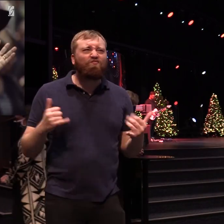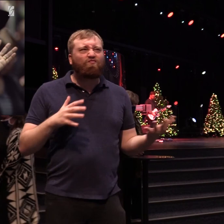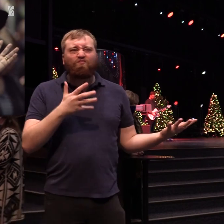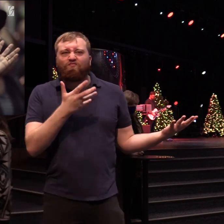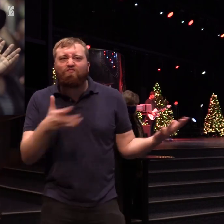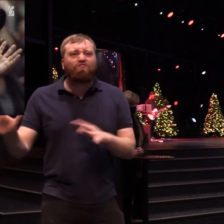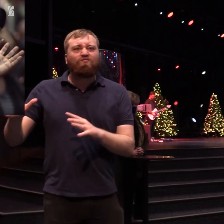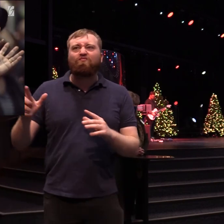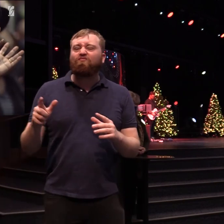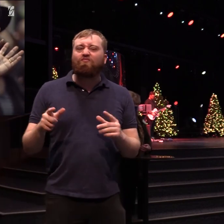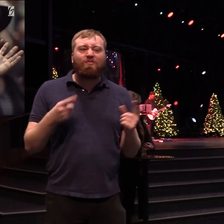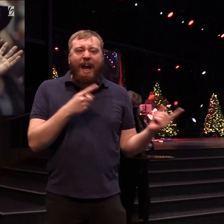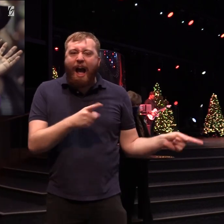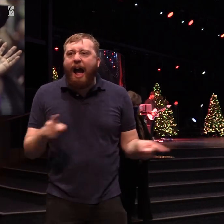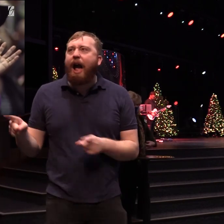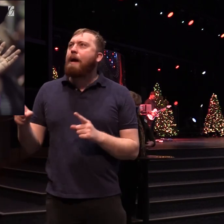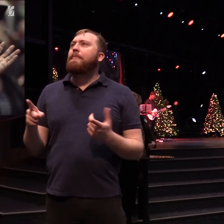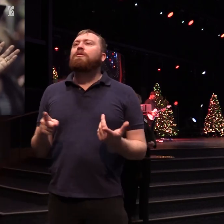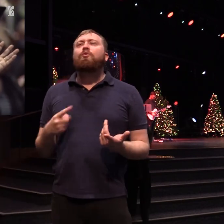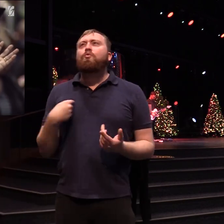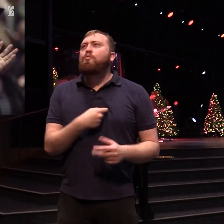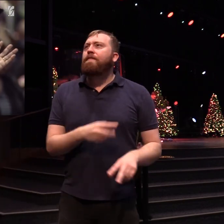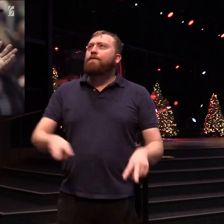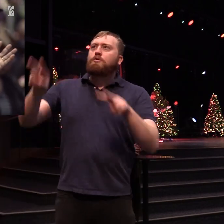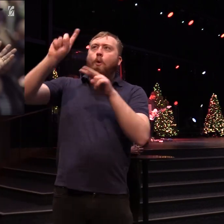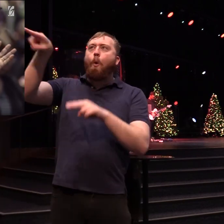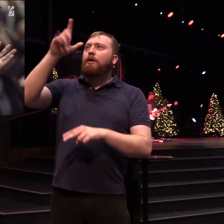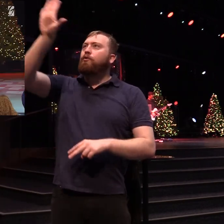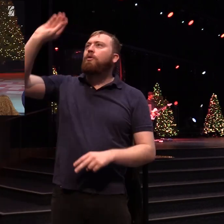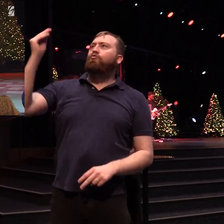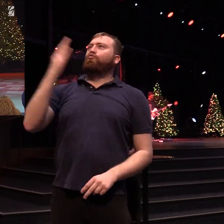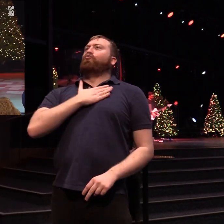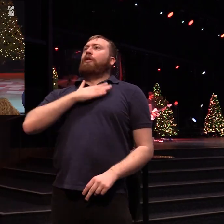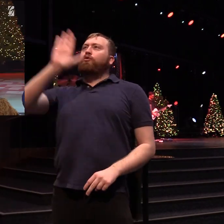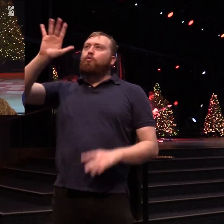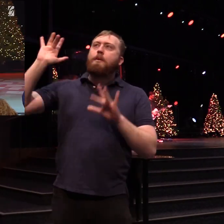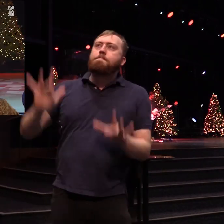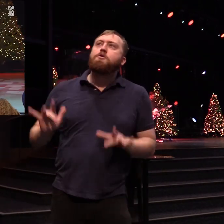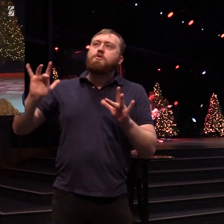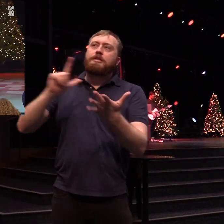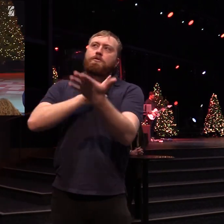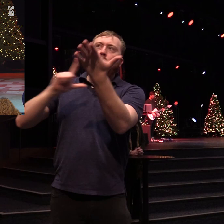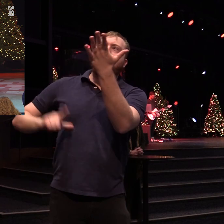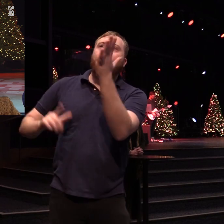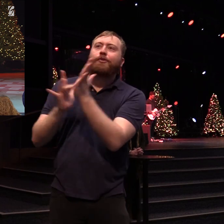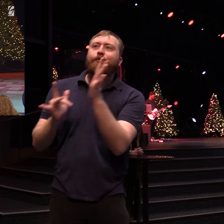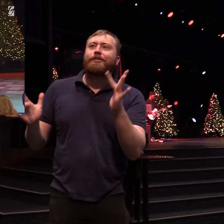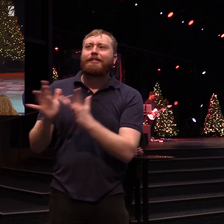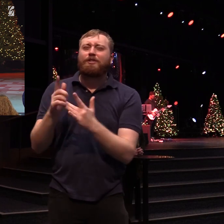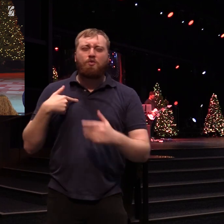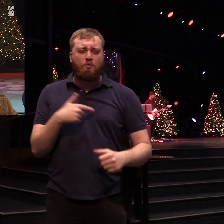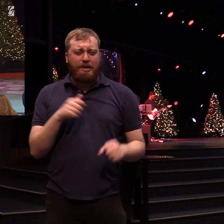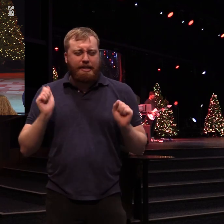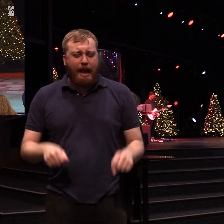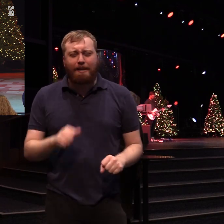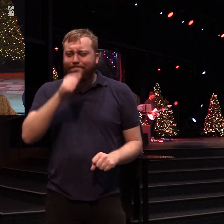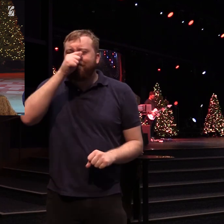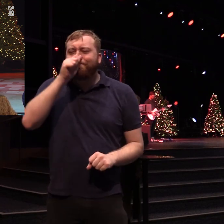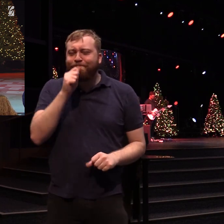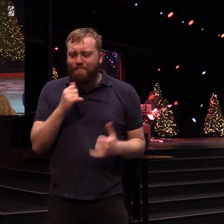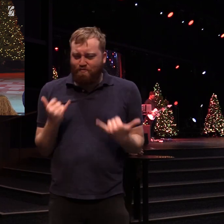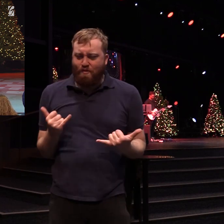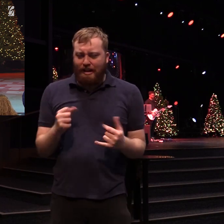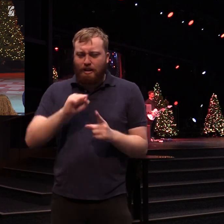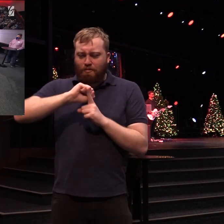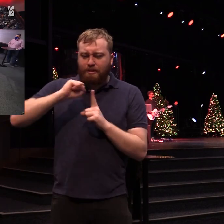God, we turn our attention to you and say it's only by your grace and mercy, Lord Jesus, that we can get through this situation,